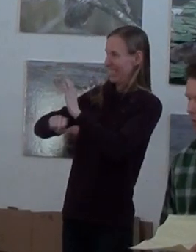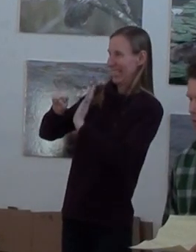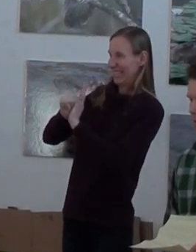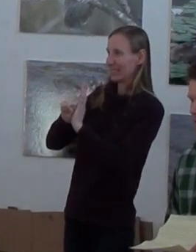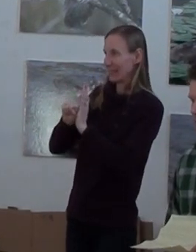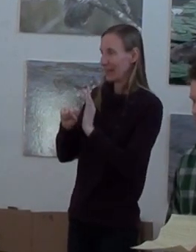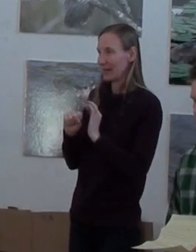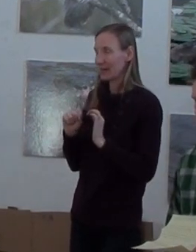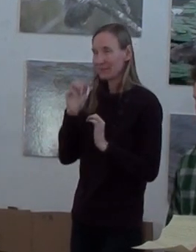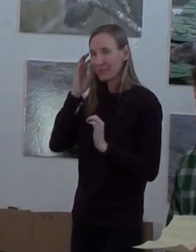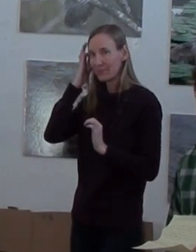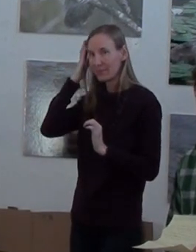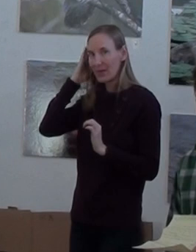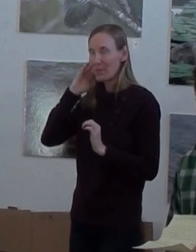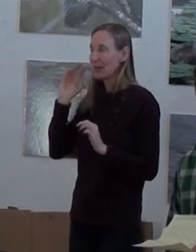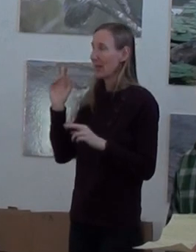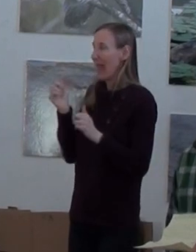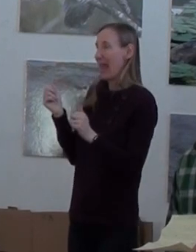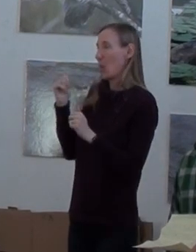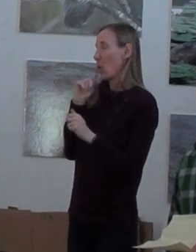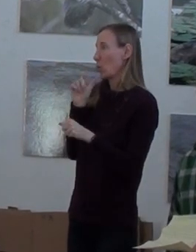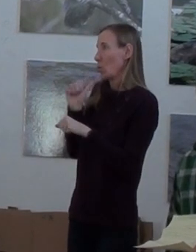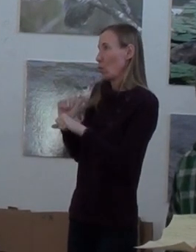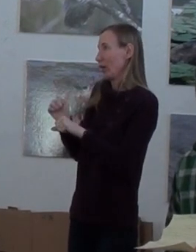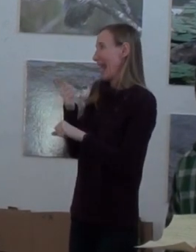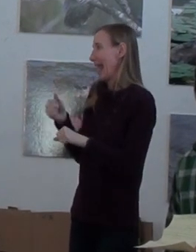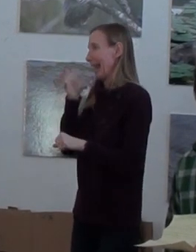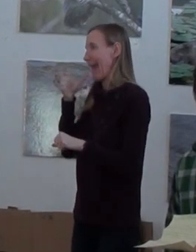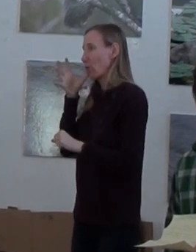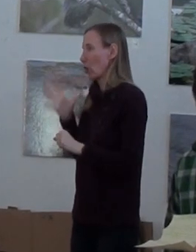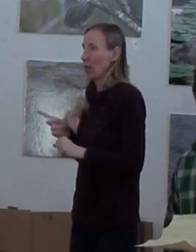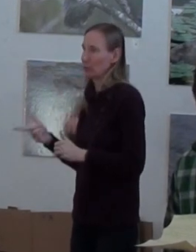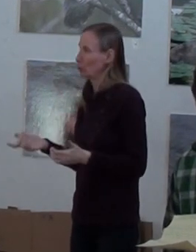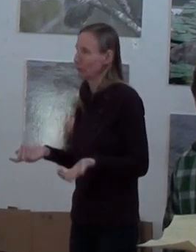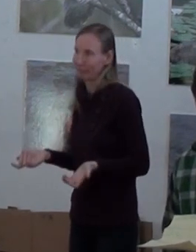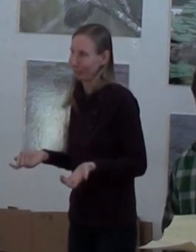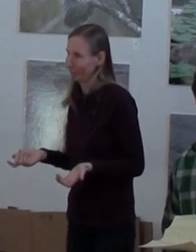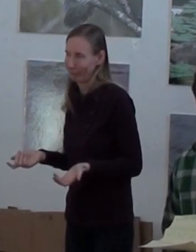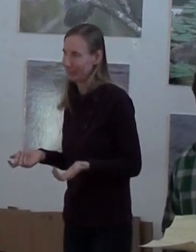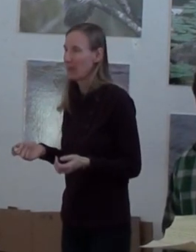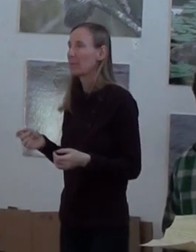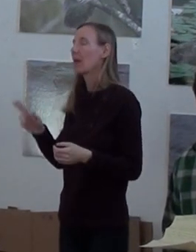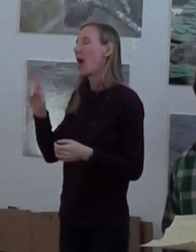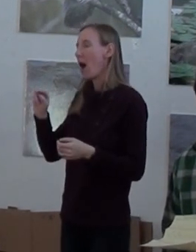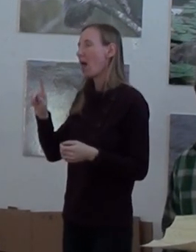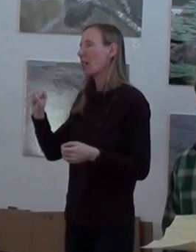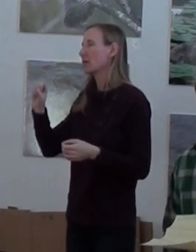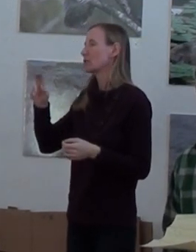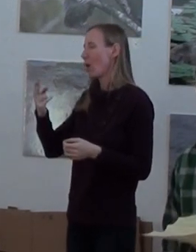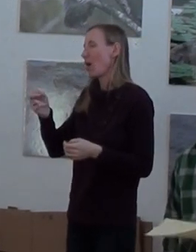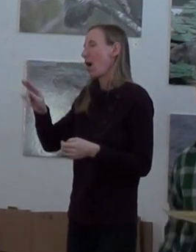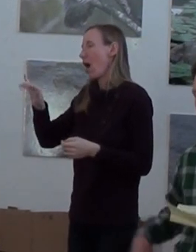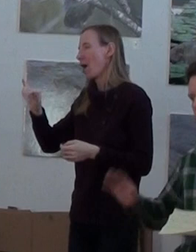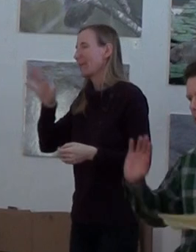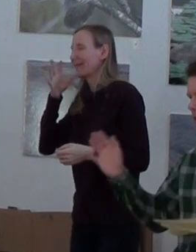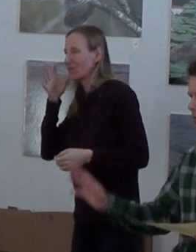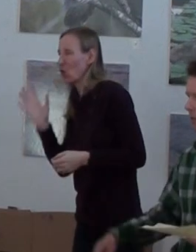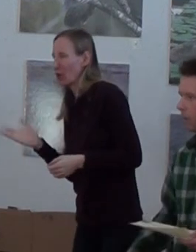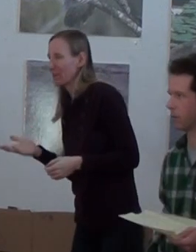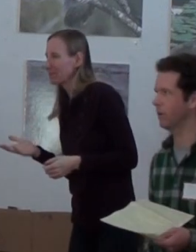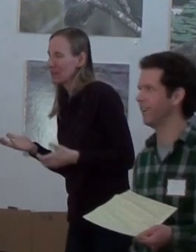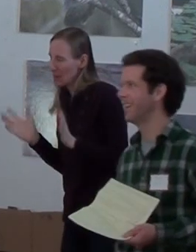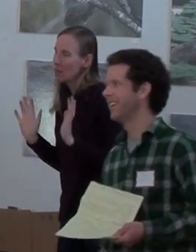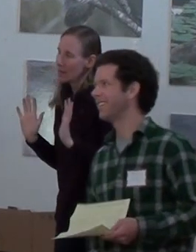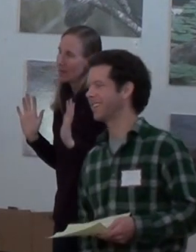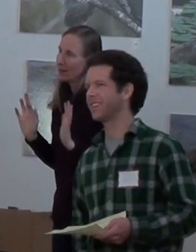I don't know anybody in agriculture who just kind of, well, unless it's, you know, you're running a hobby farm and it's not in it for much than just kind of, whatever, I don't want to get off